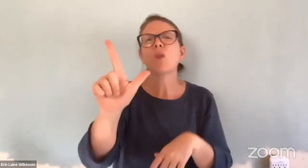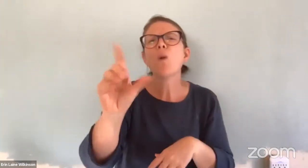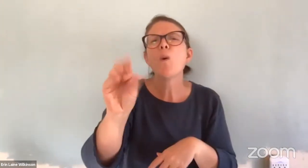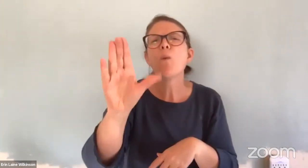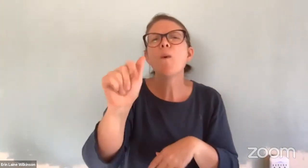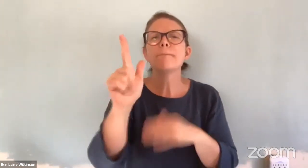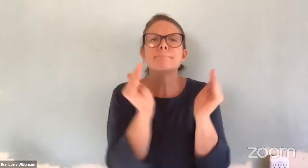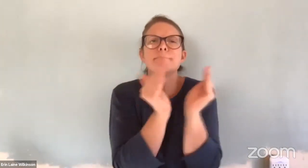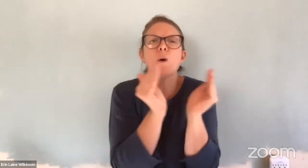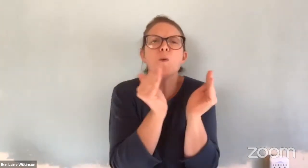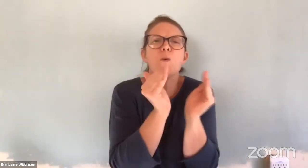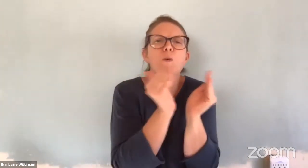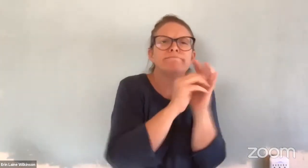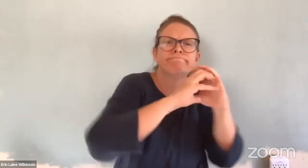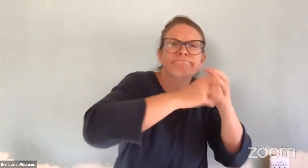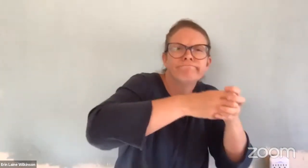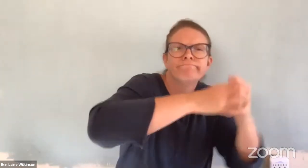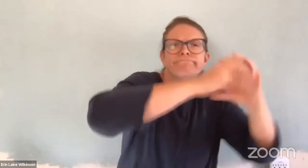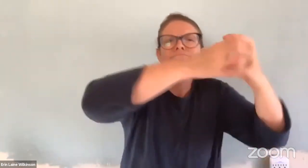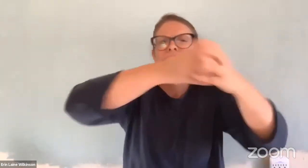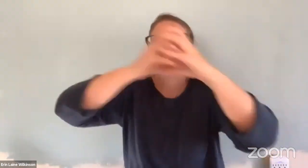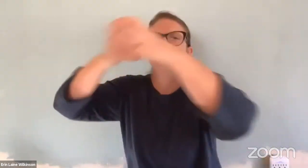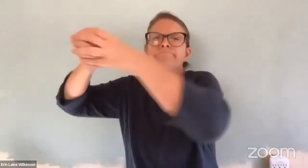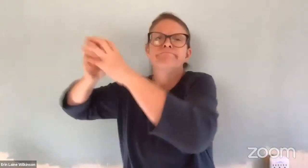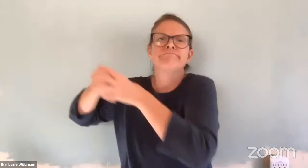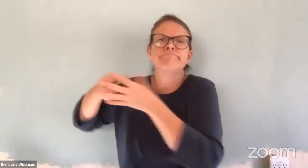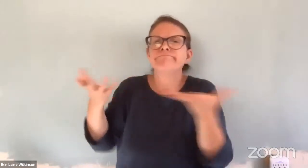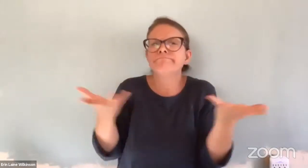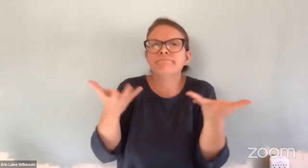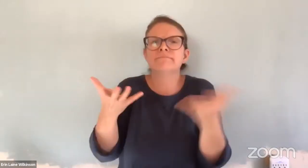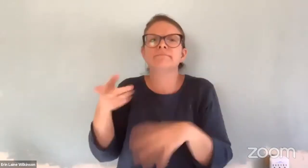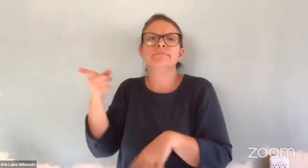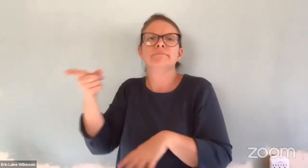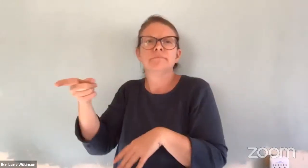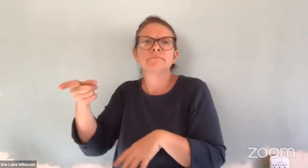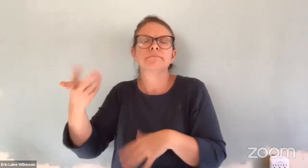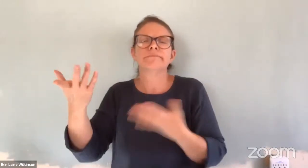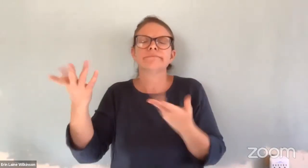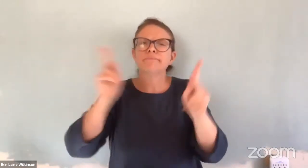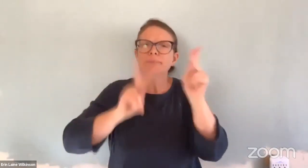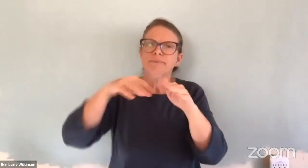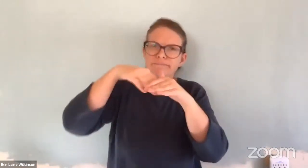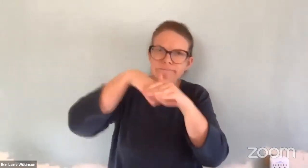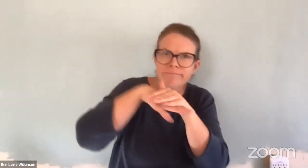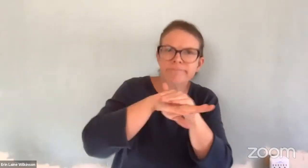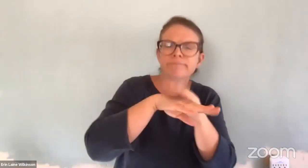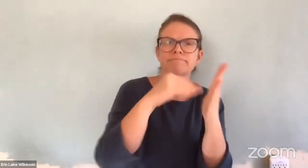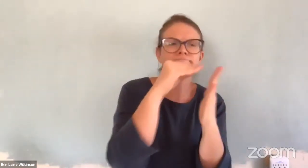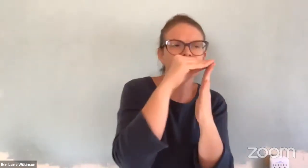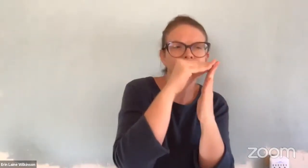Now, there's been work worldwide on very small, localized signed languages.